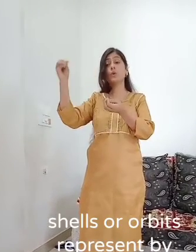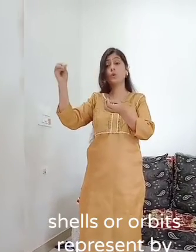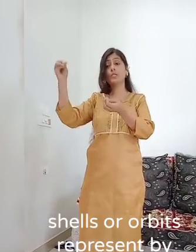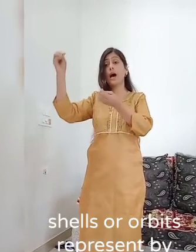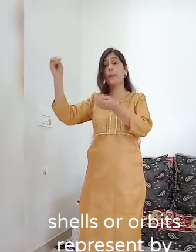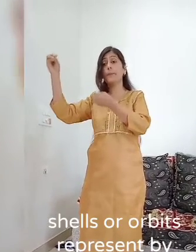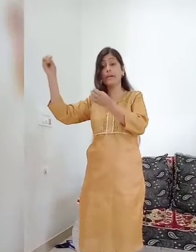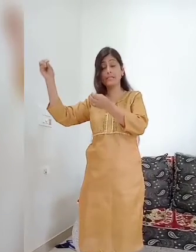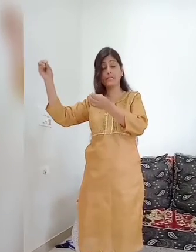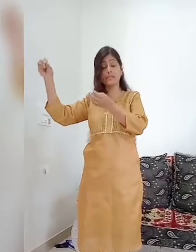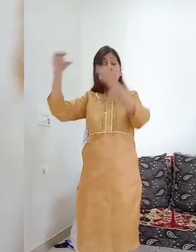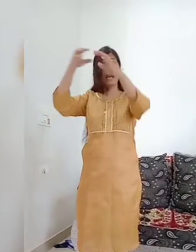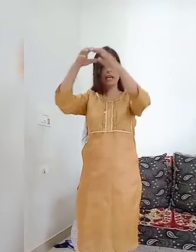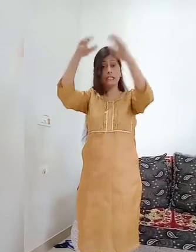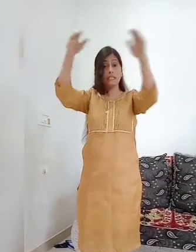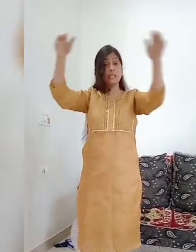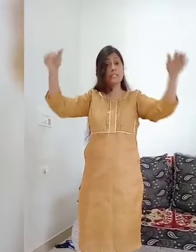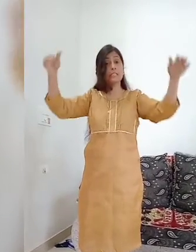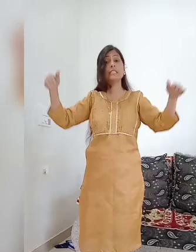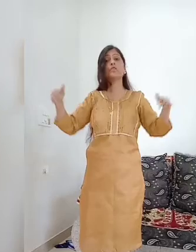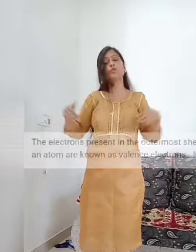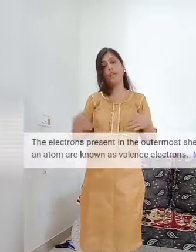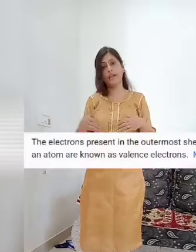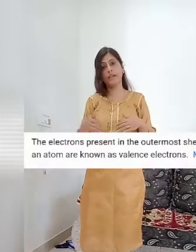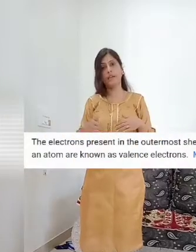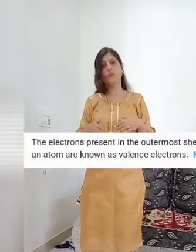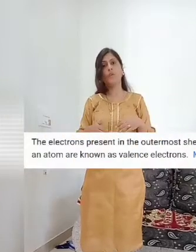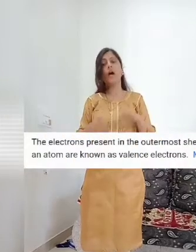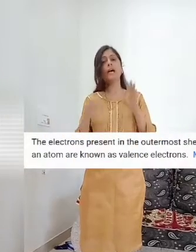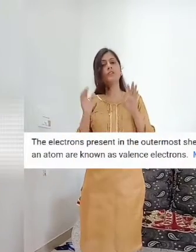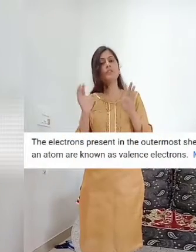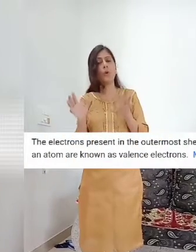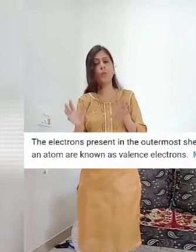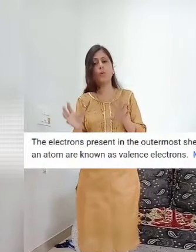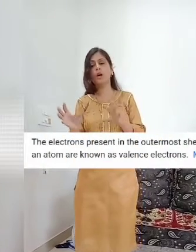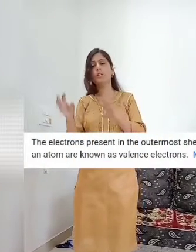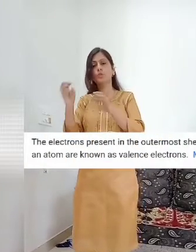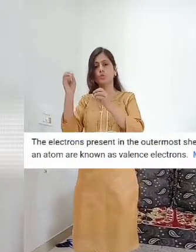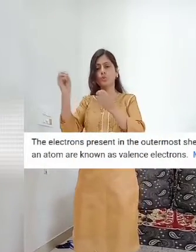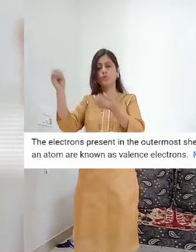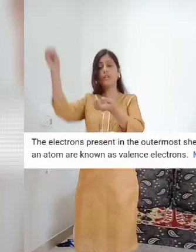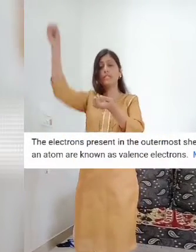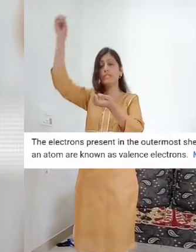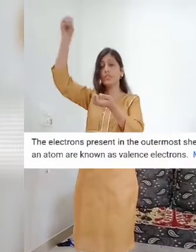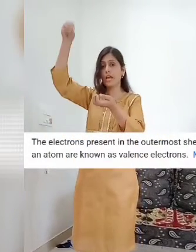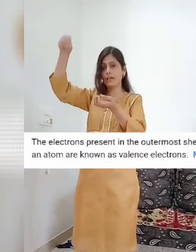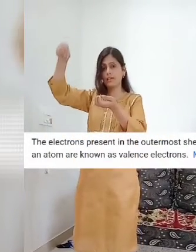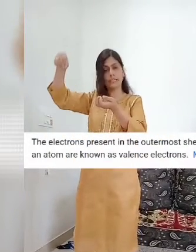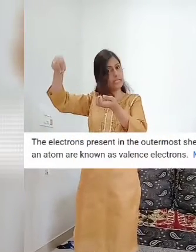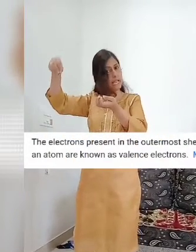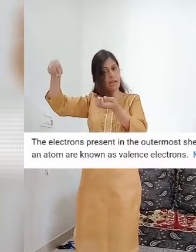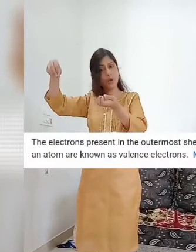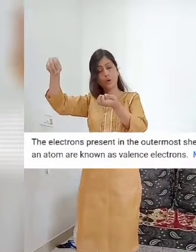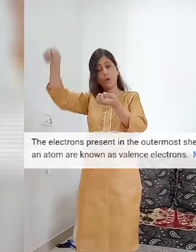electrons are present in these shells. And the formula to fill this shell